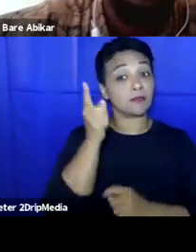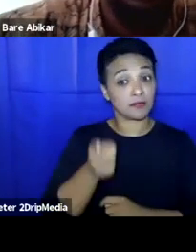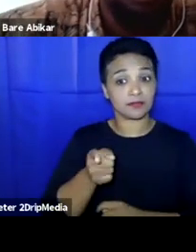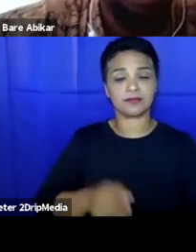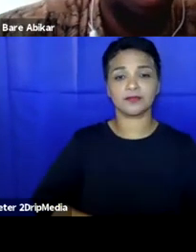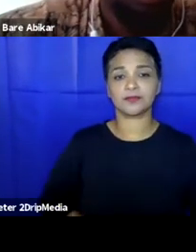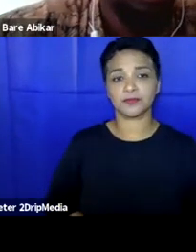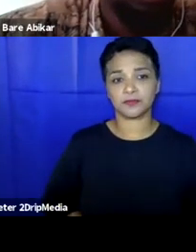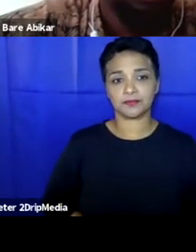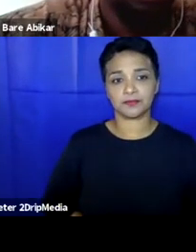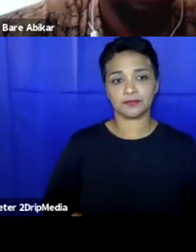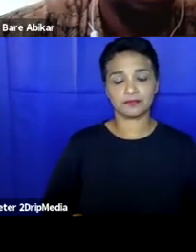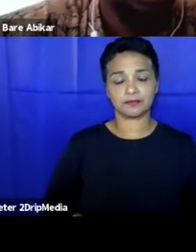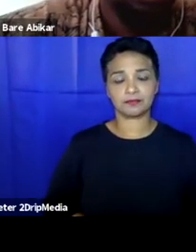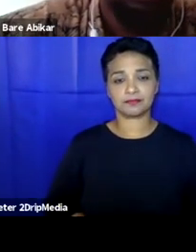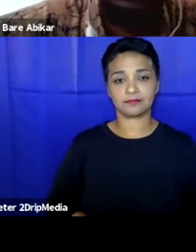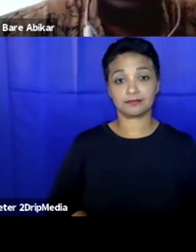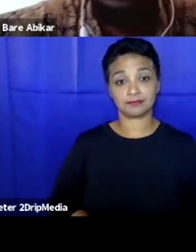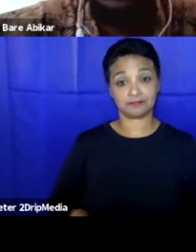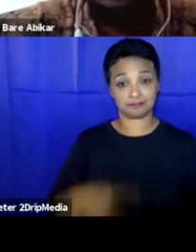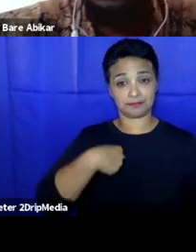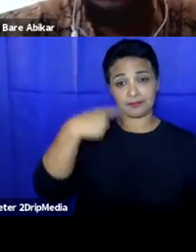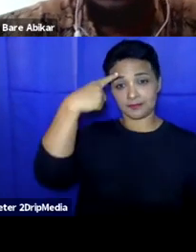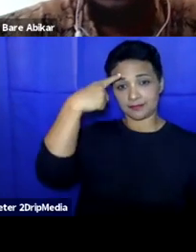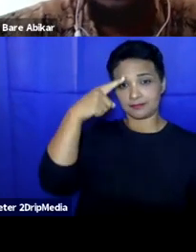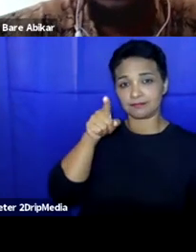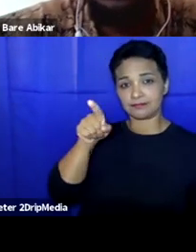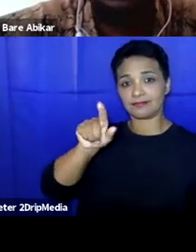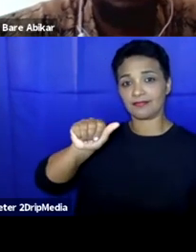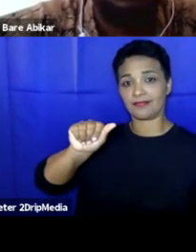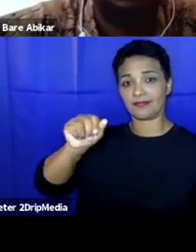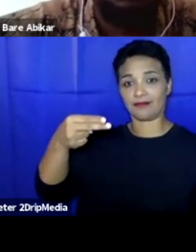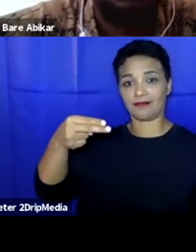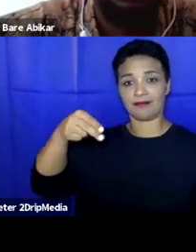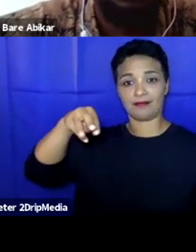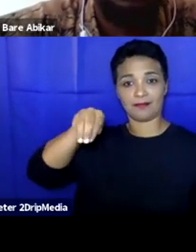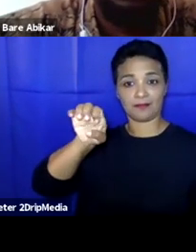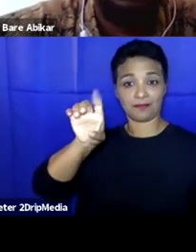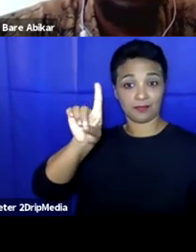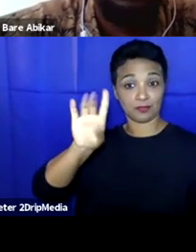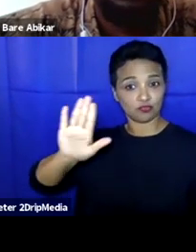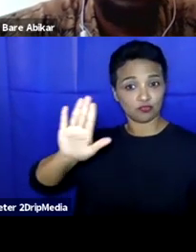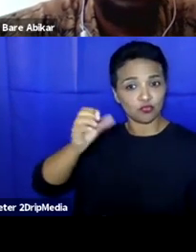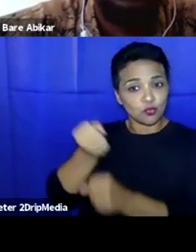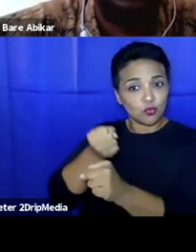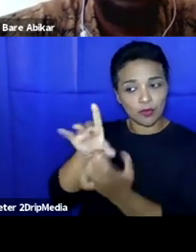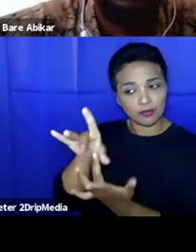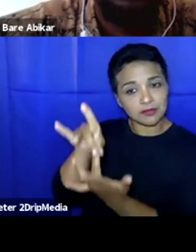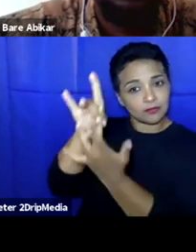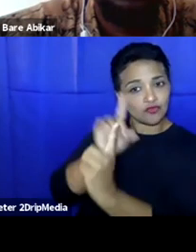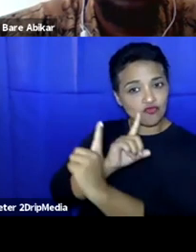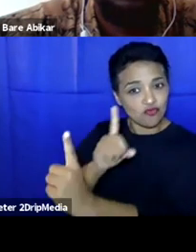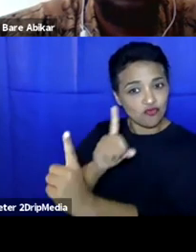I assume, Ahmed, that in your work as Special Rapporteur, this has been a major issue. Do you wish to add